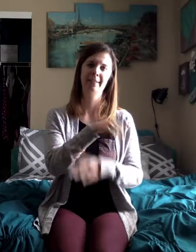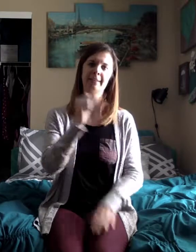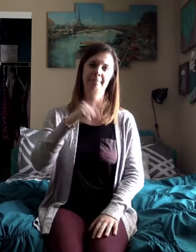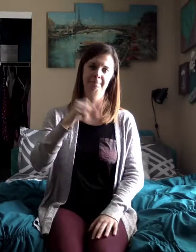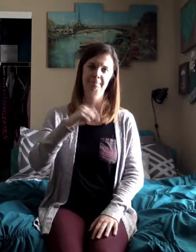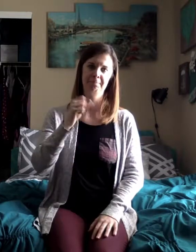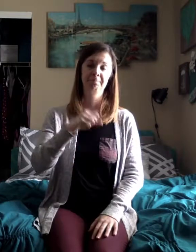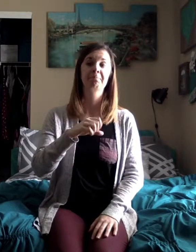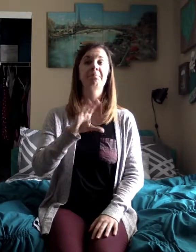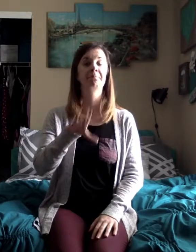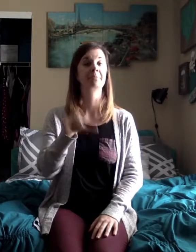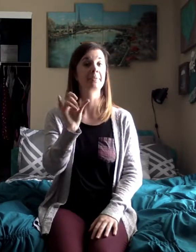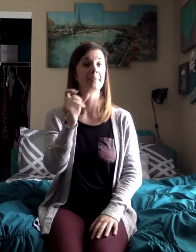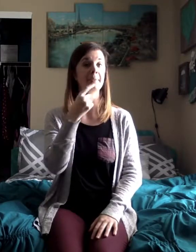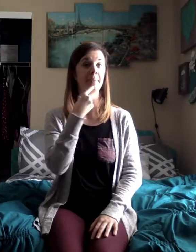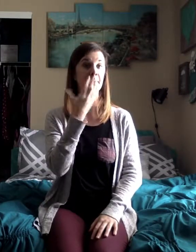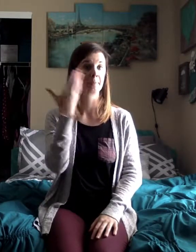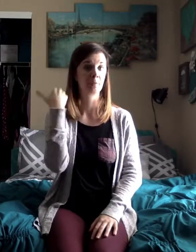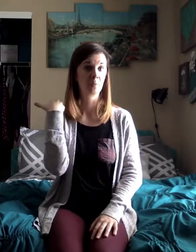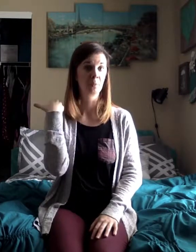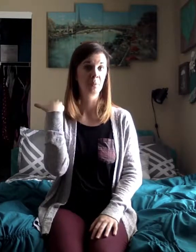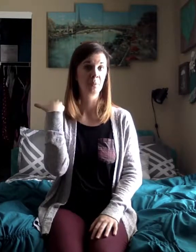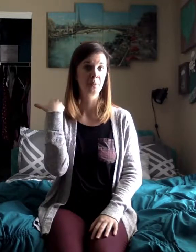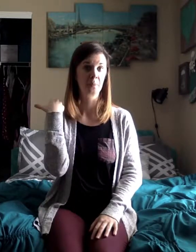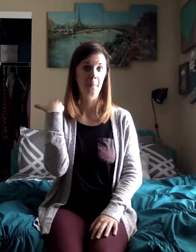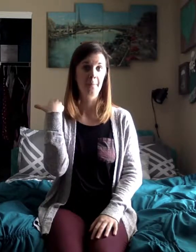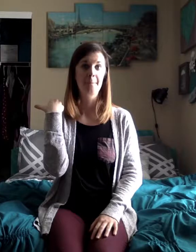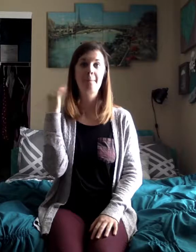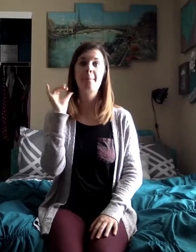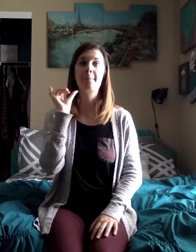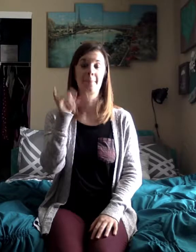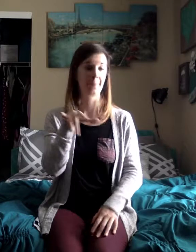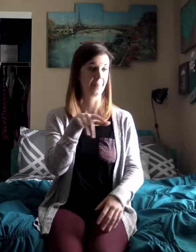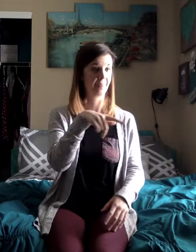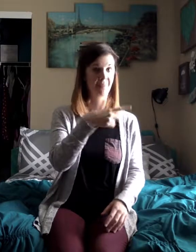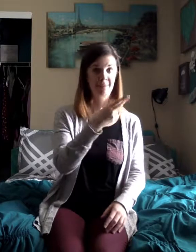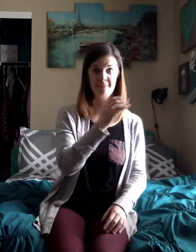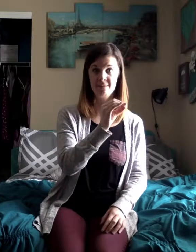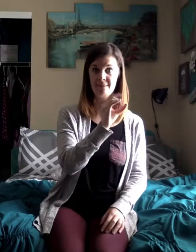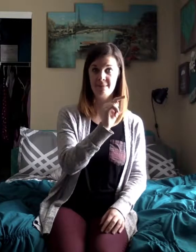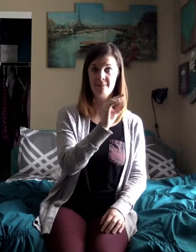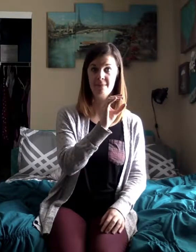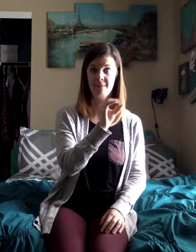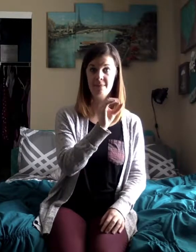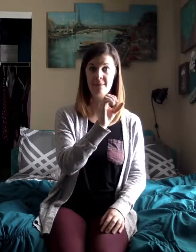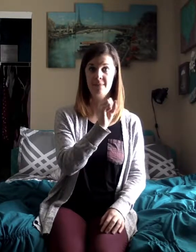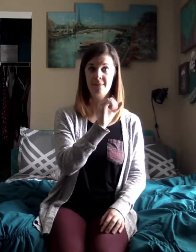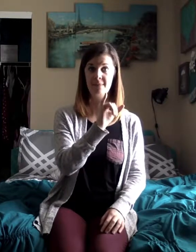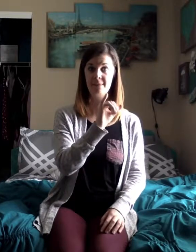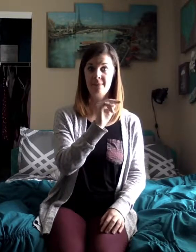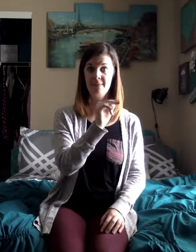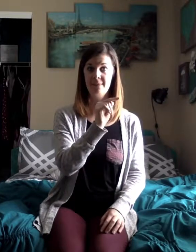So like I said earlier, this is basically the reverse of photosynthesis, okay? An animal takes in glucose and